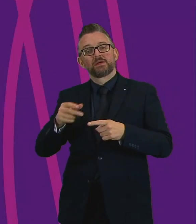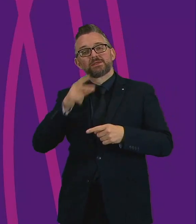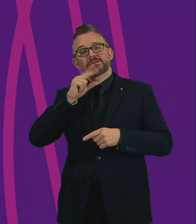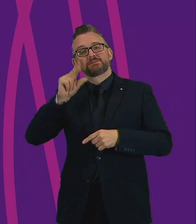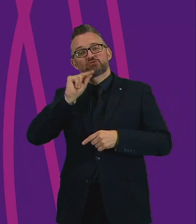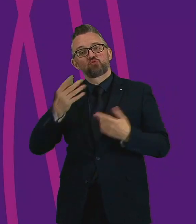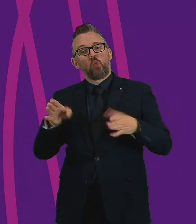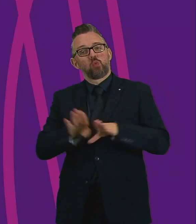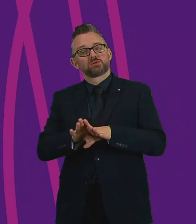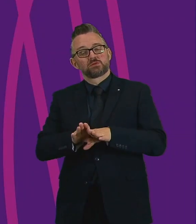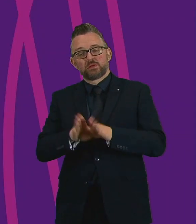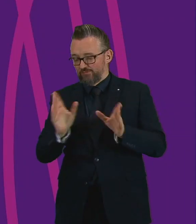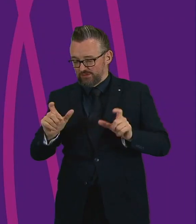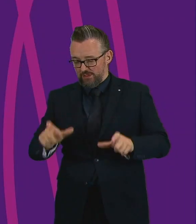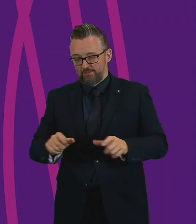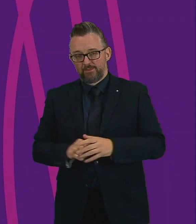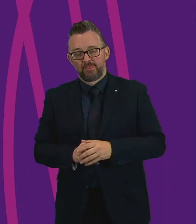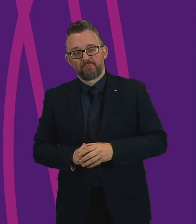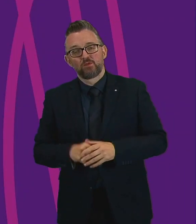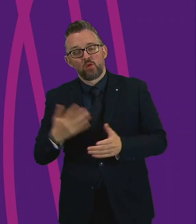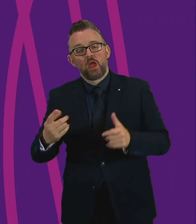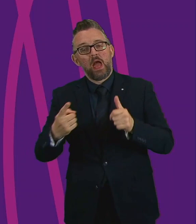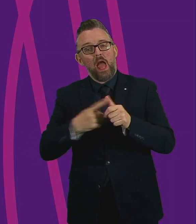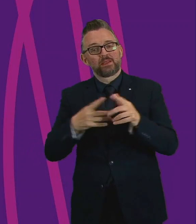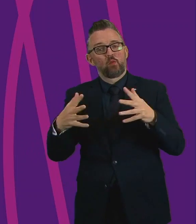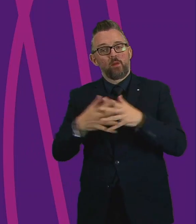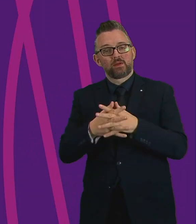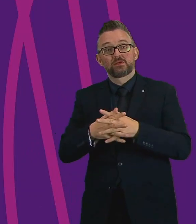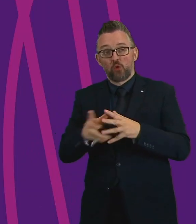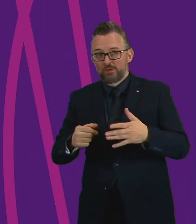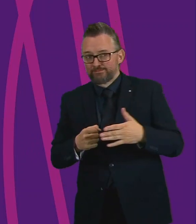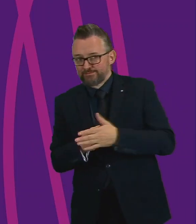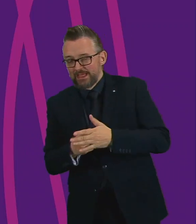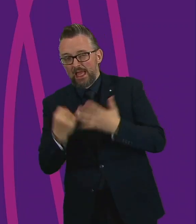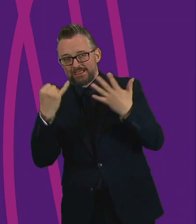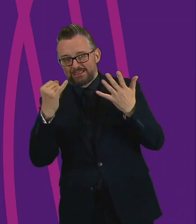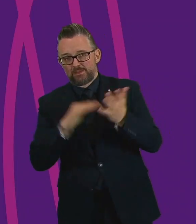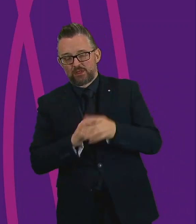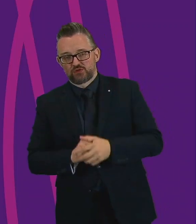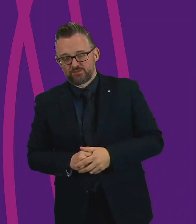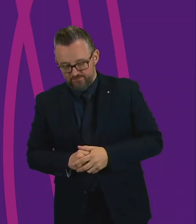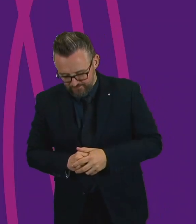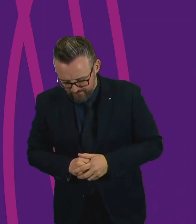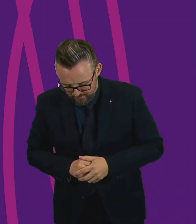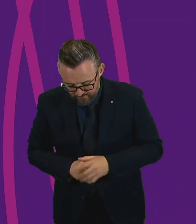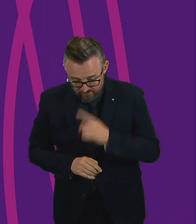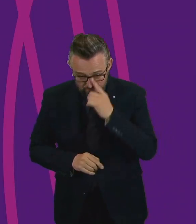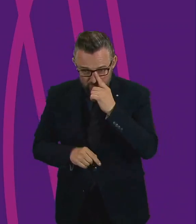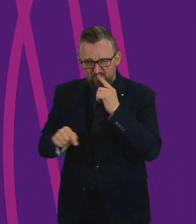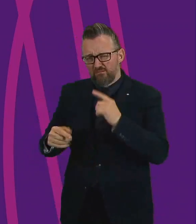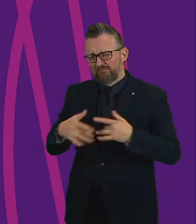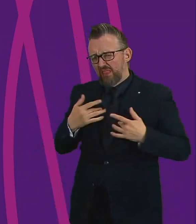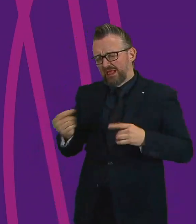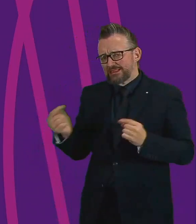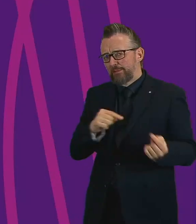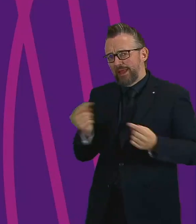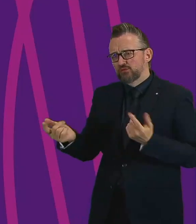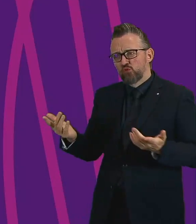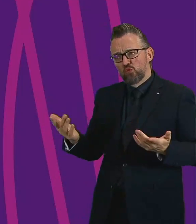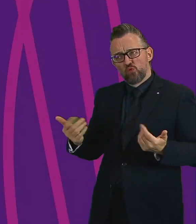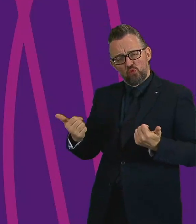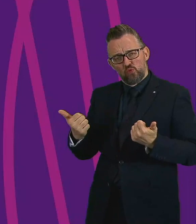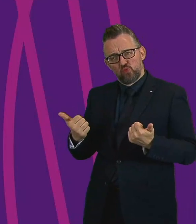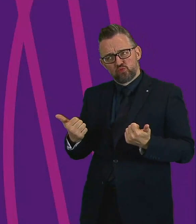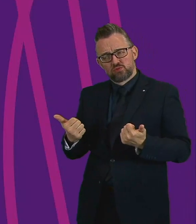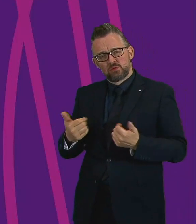And we move on, please, to Andy Whiteman. A tight 6 minutes, please. Thanks very much, Presiding Officer. This has been a useful debate, I think. A number of useful points